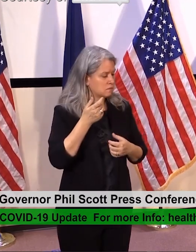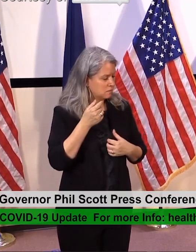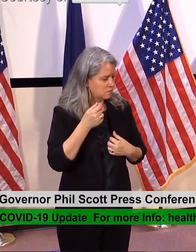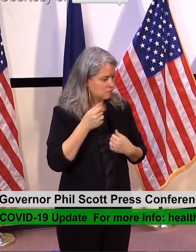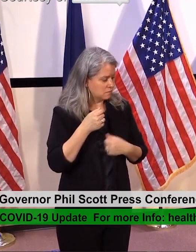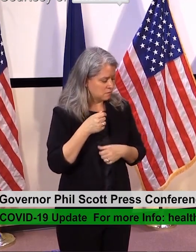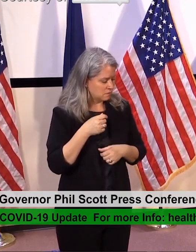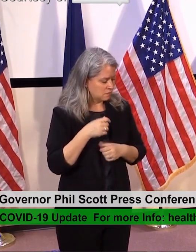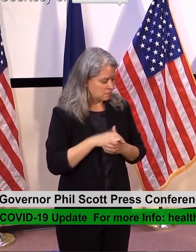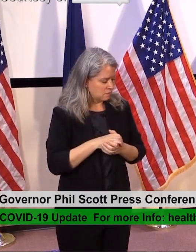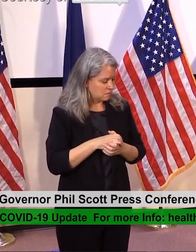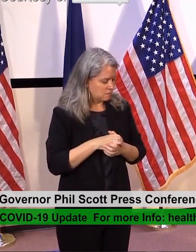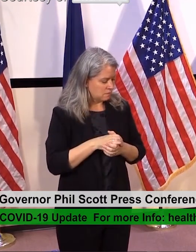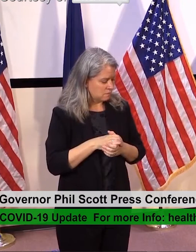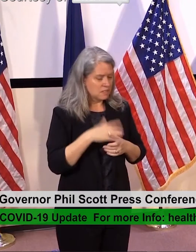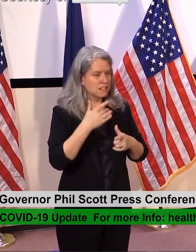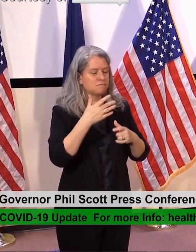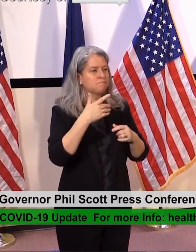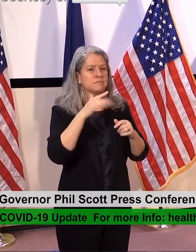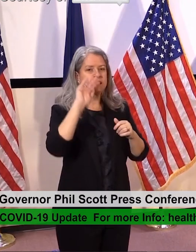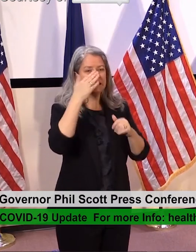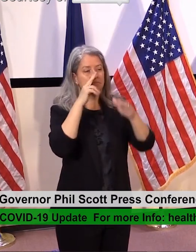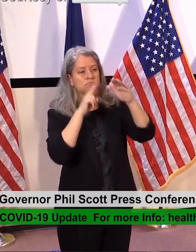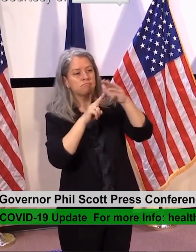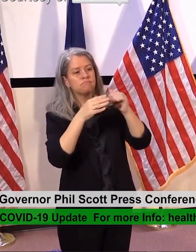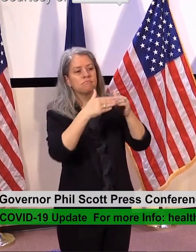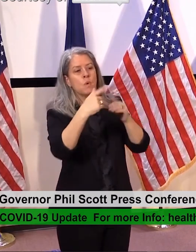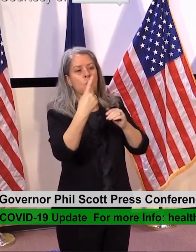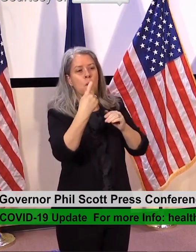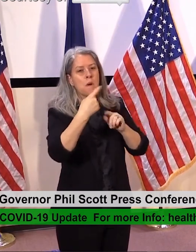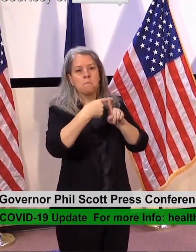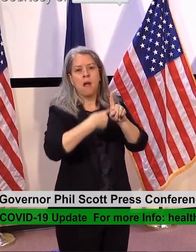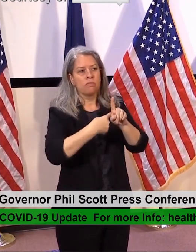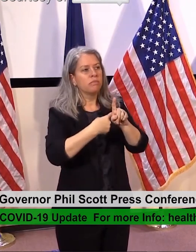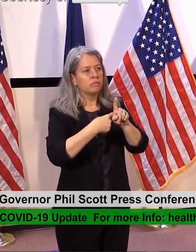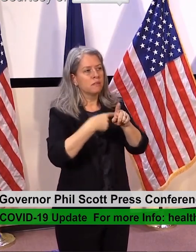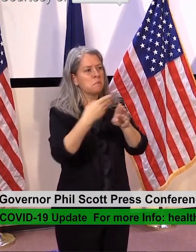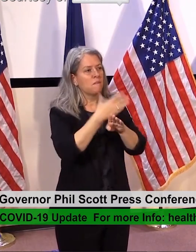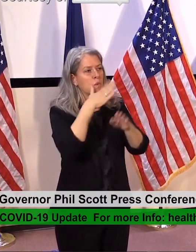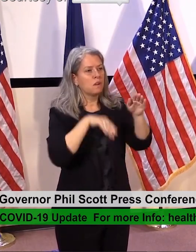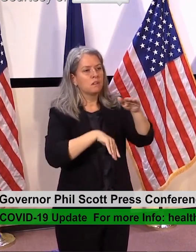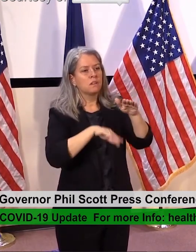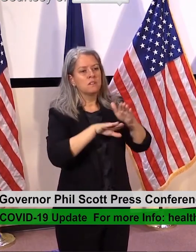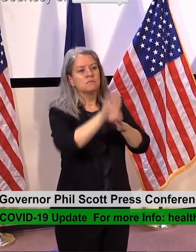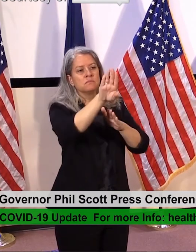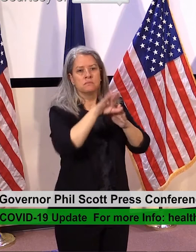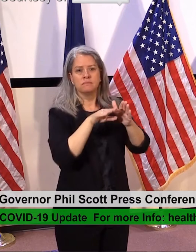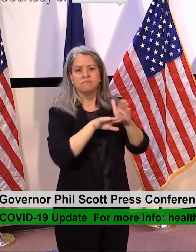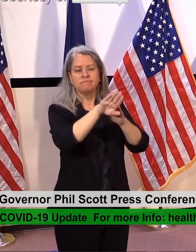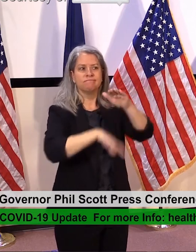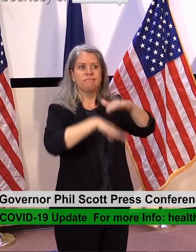be a month away before they're maxing out. And I'm wondering what are the next... three or